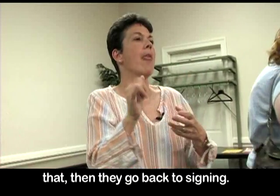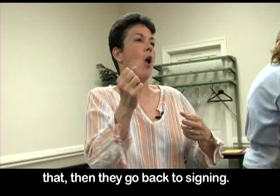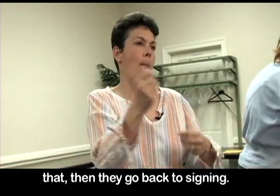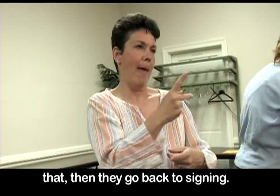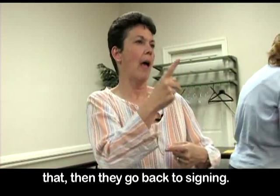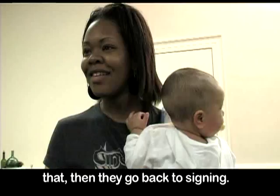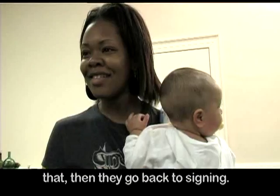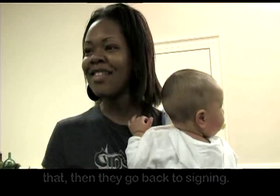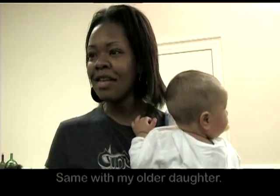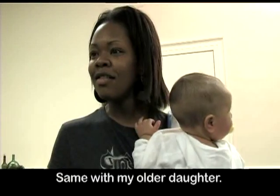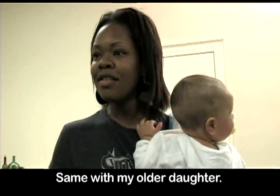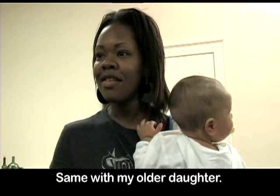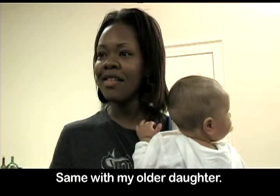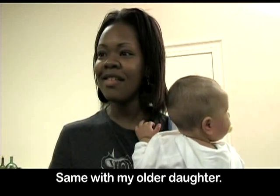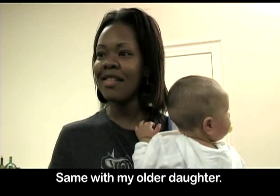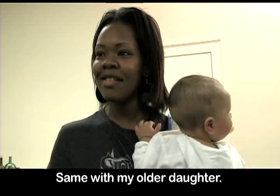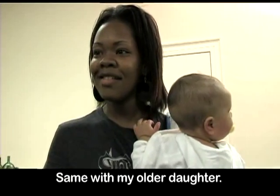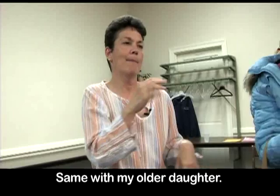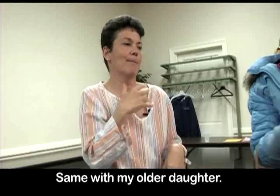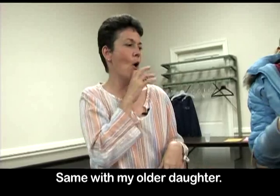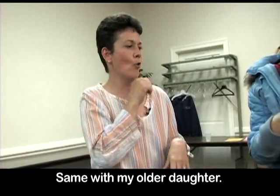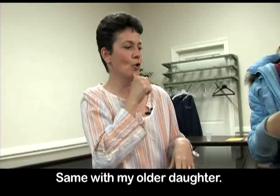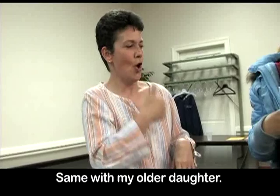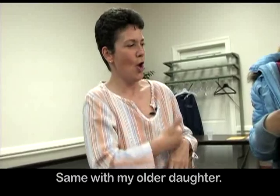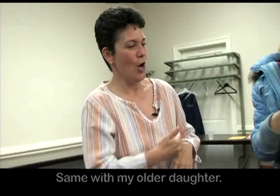go back to signing. Yeah. Same with my older daughter.